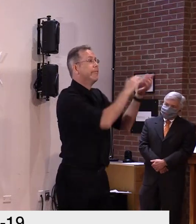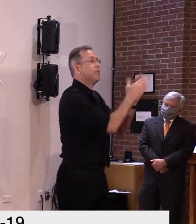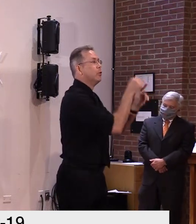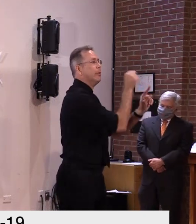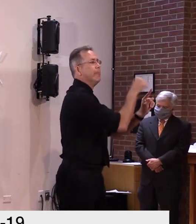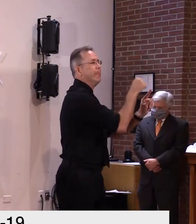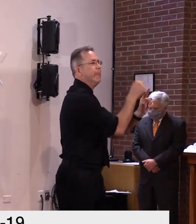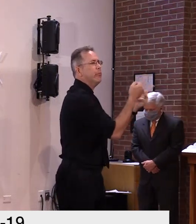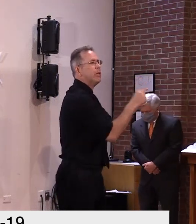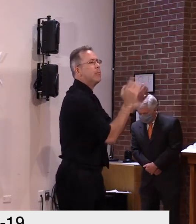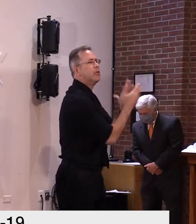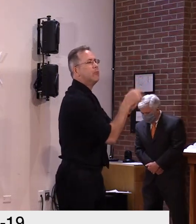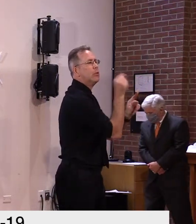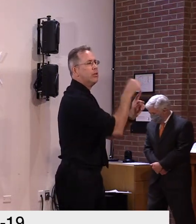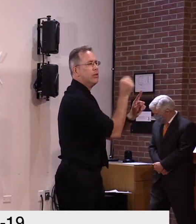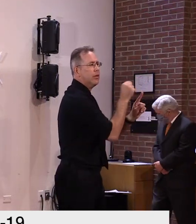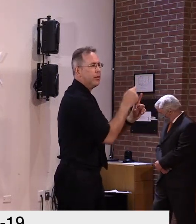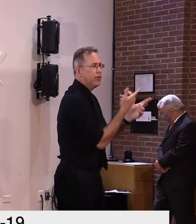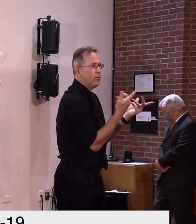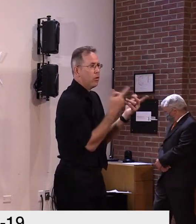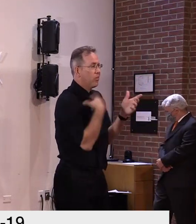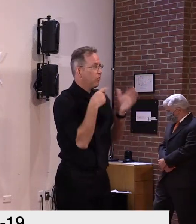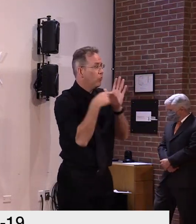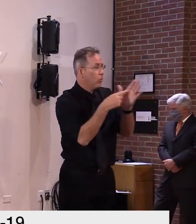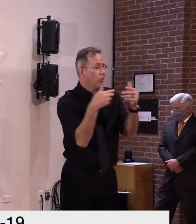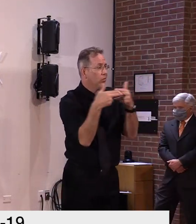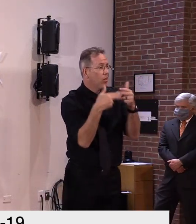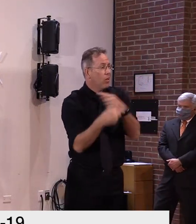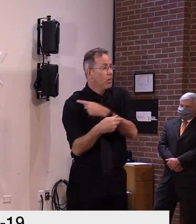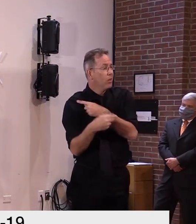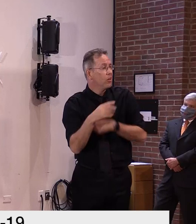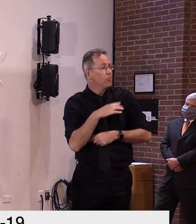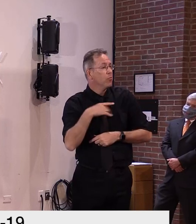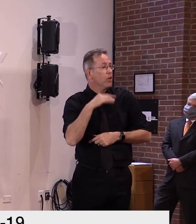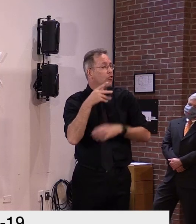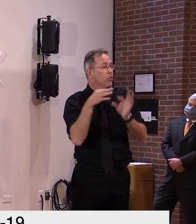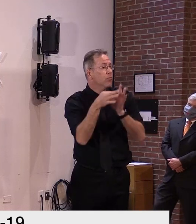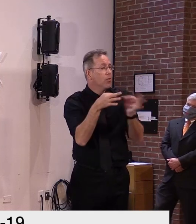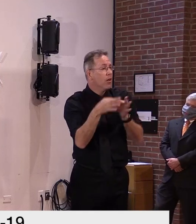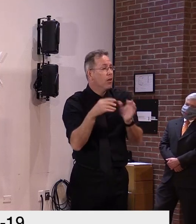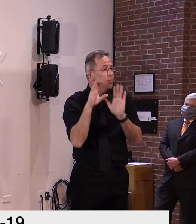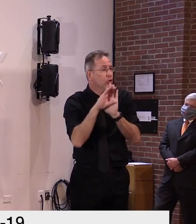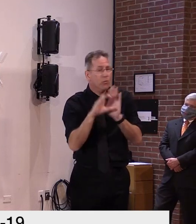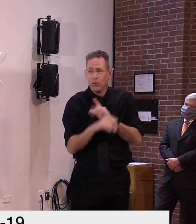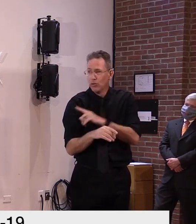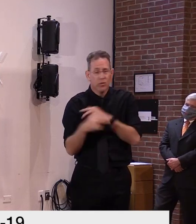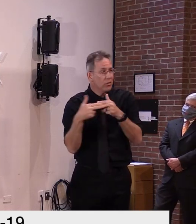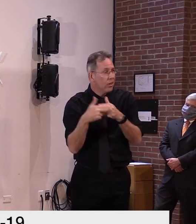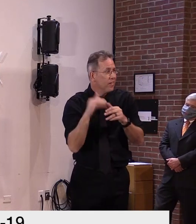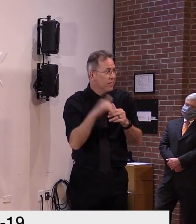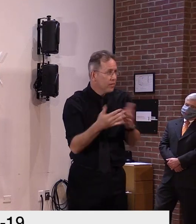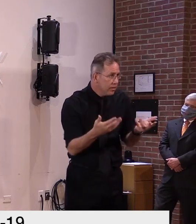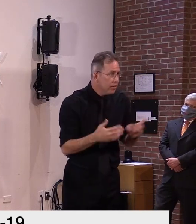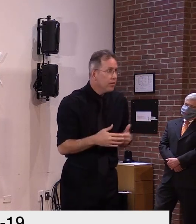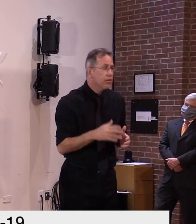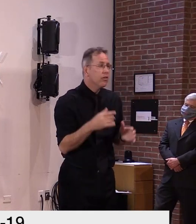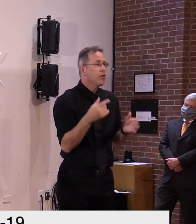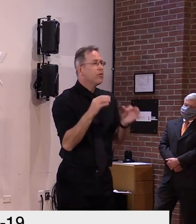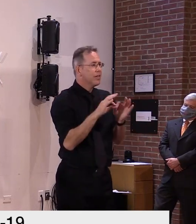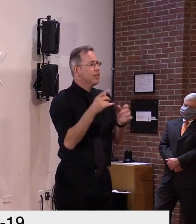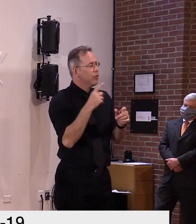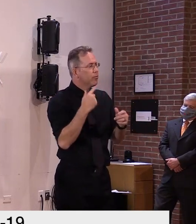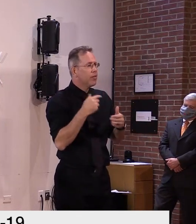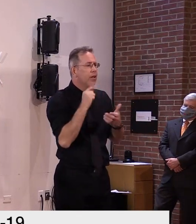this week again, did not seem that a testing protocol was going to be necessary. Obviously, if